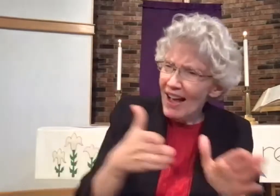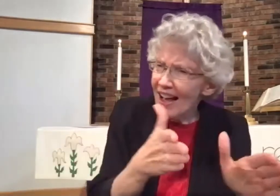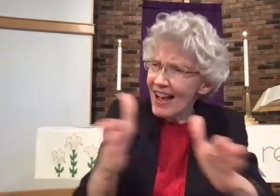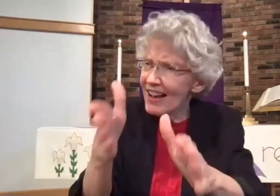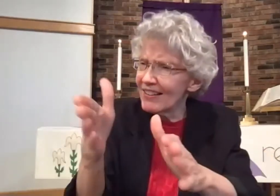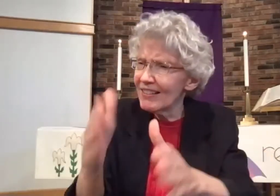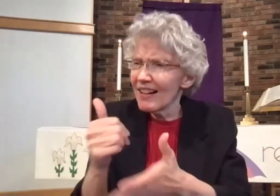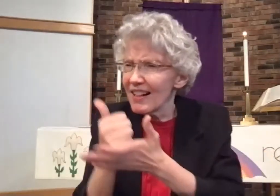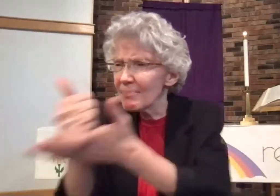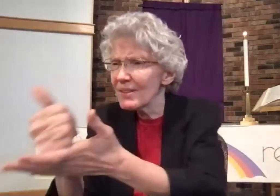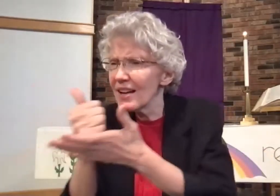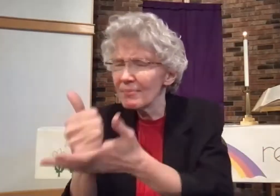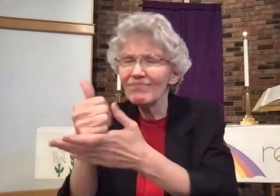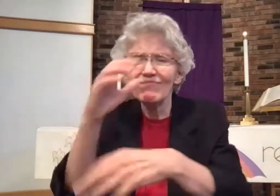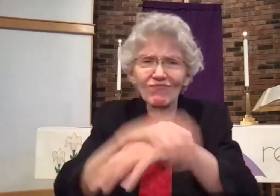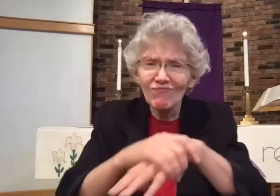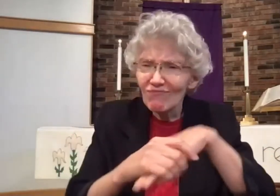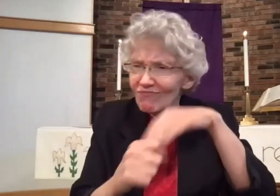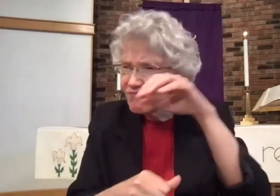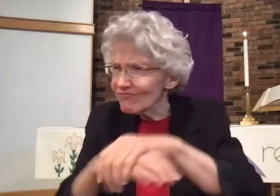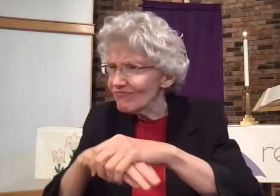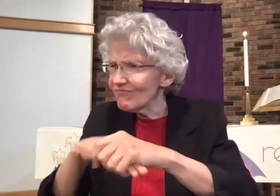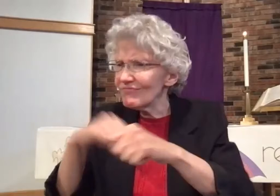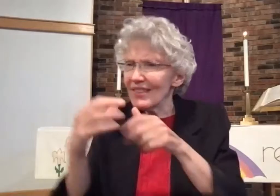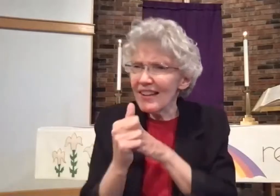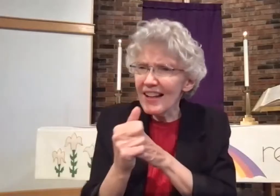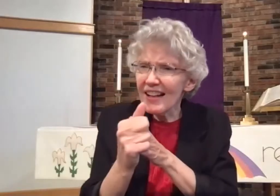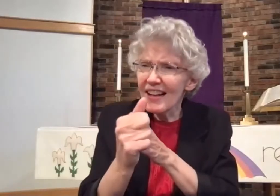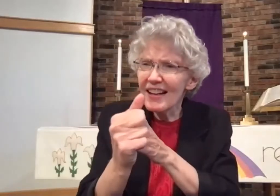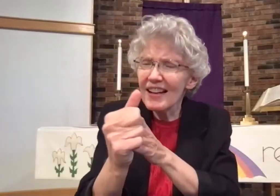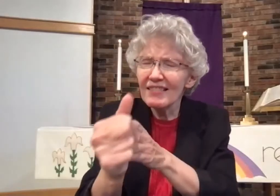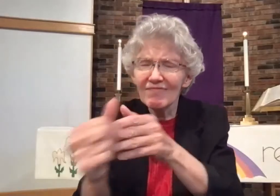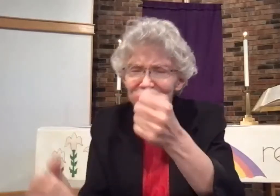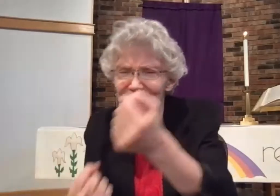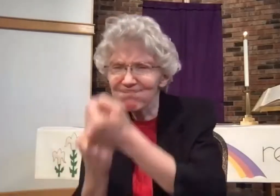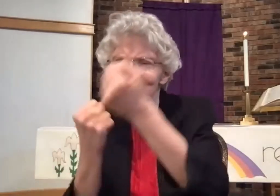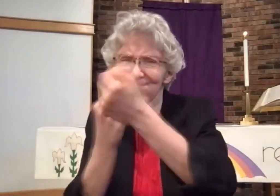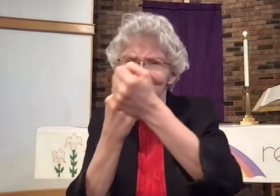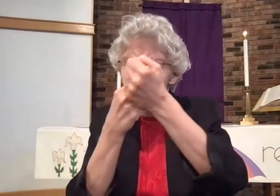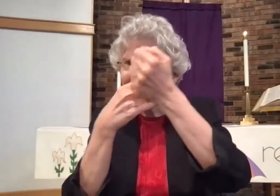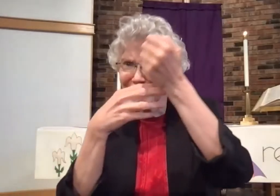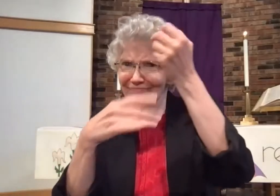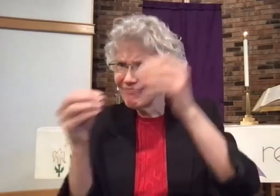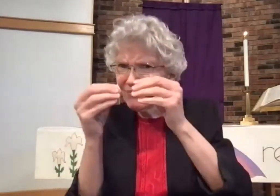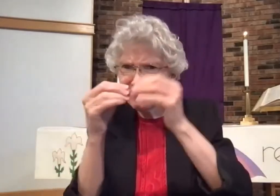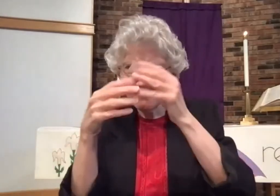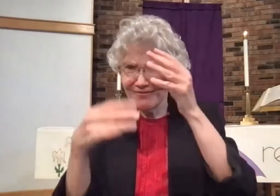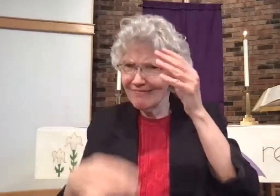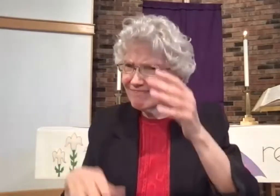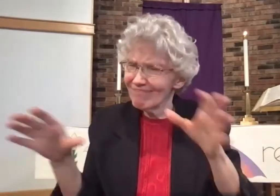to continue to teach us and to show us the way, to comfort us, to guide us, to support